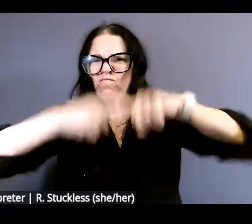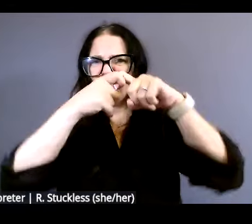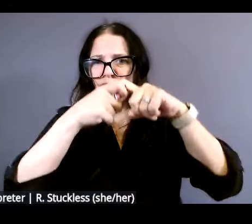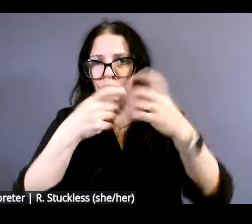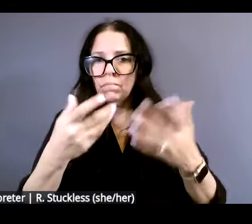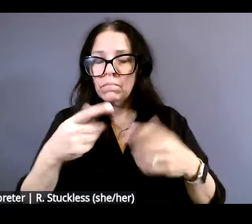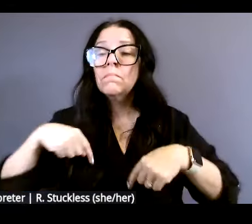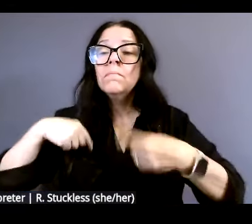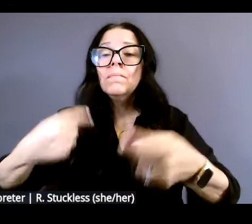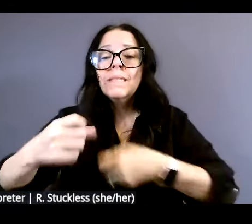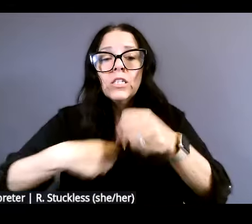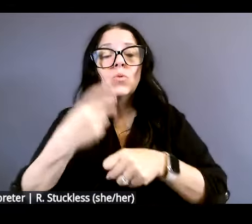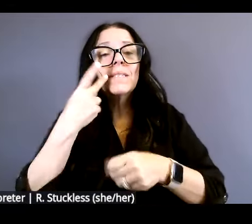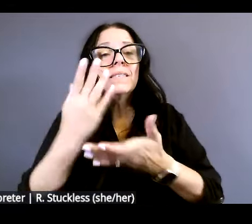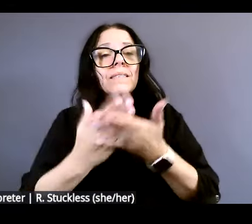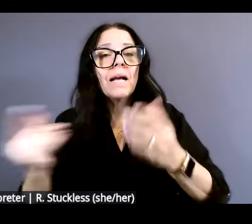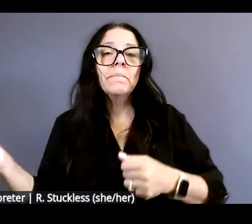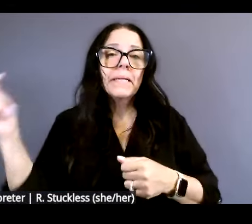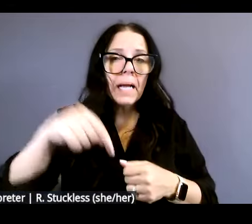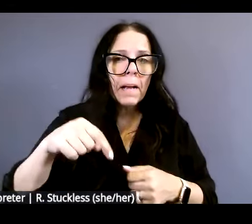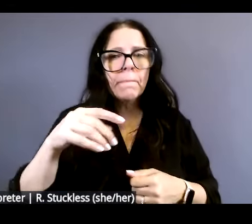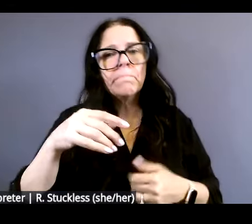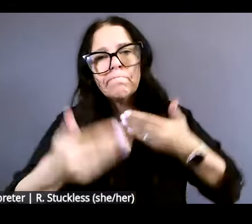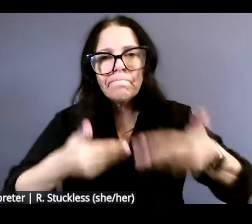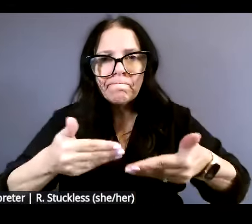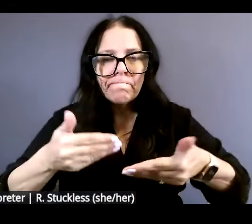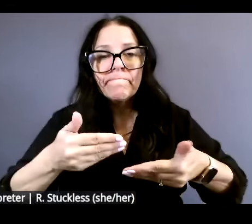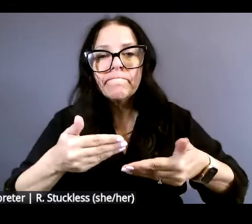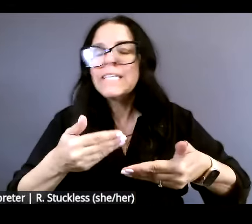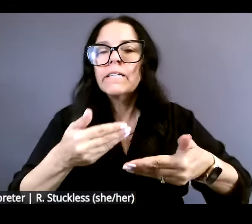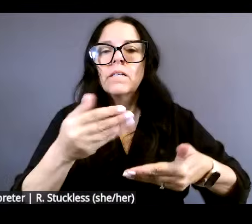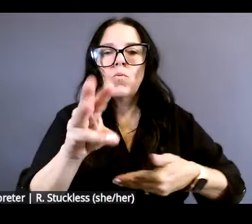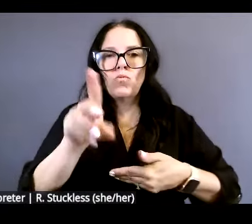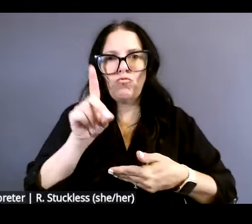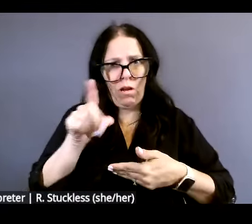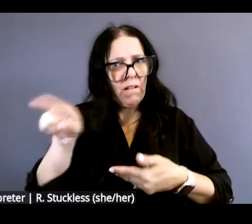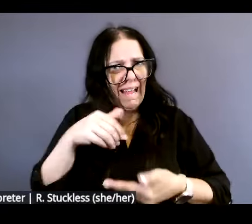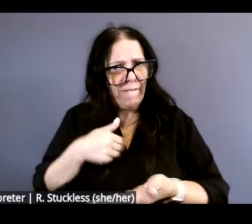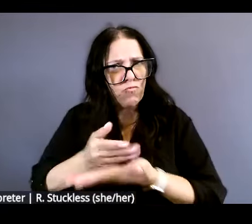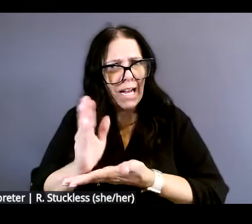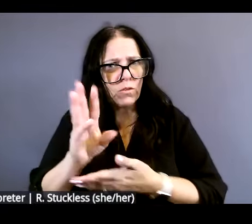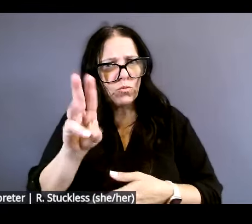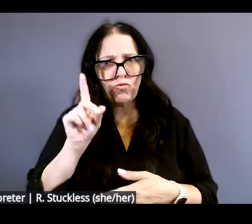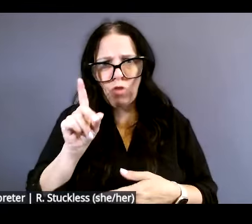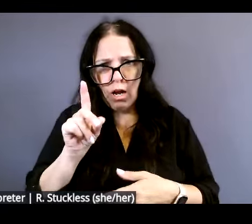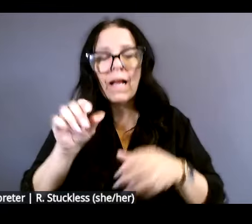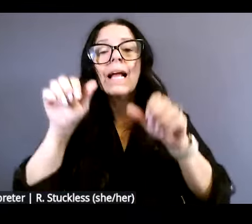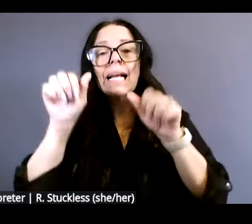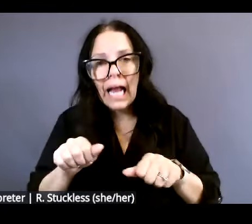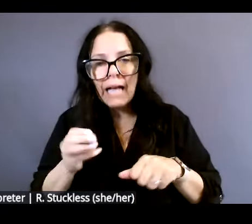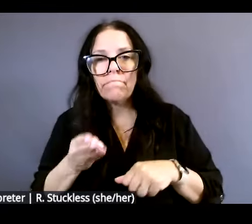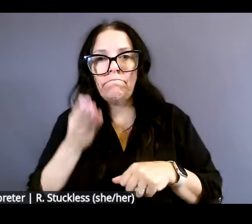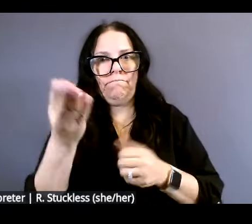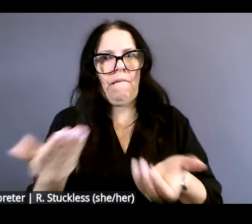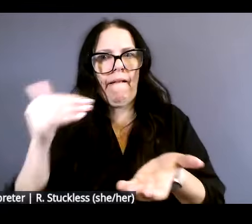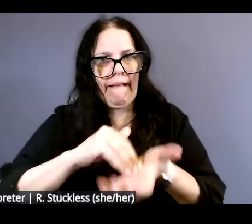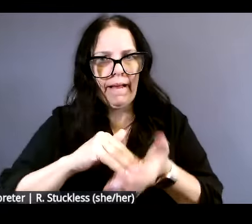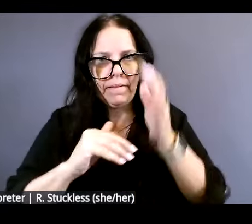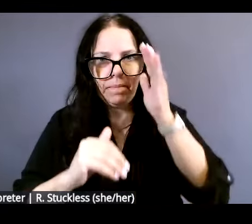the board and withdraw their own petitions. They are well within their rights to do so and are always free to resubmit. In the